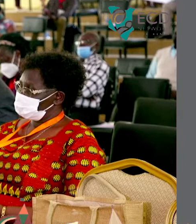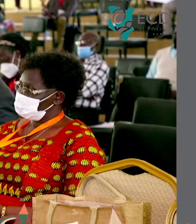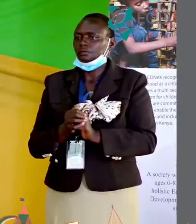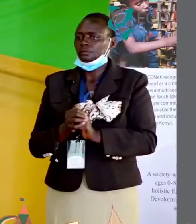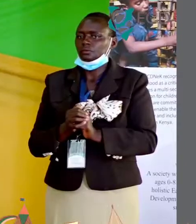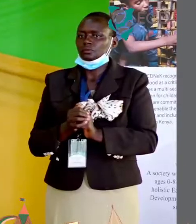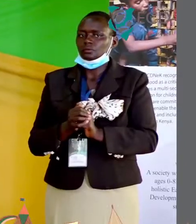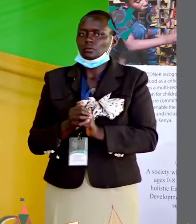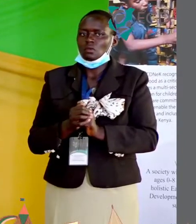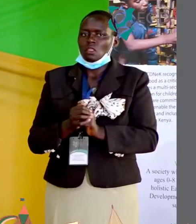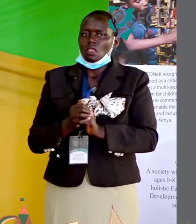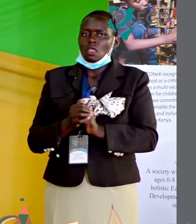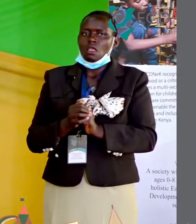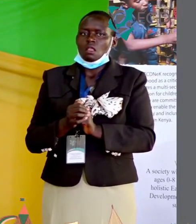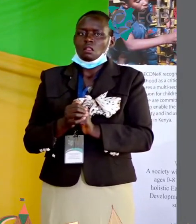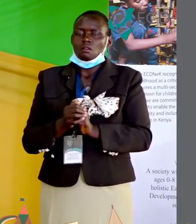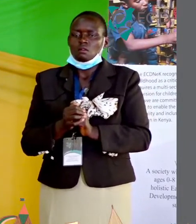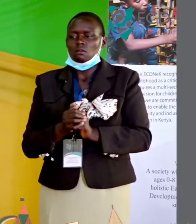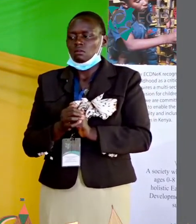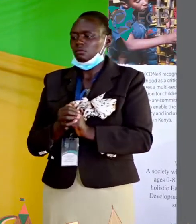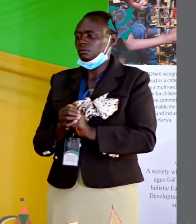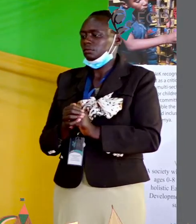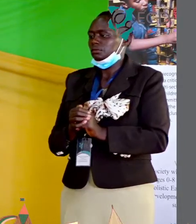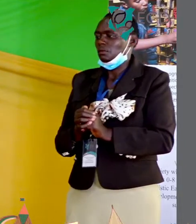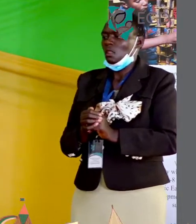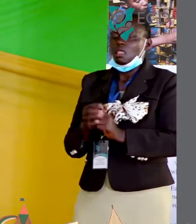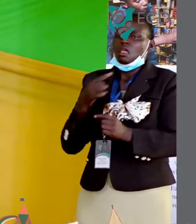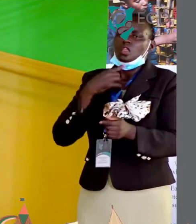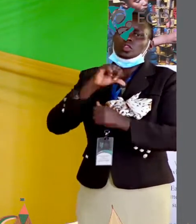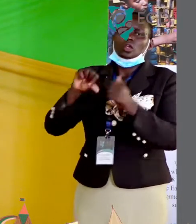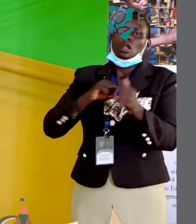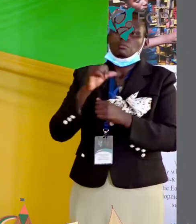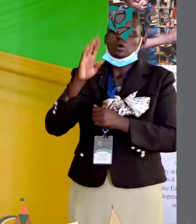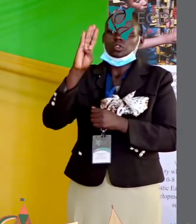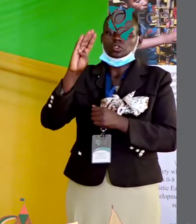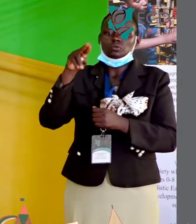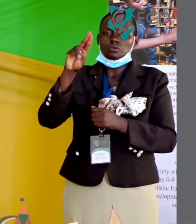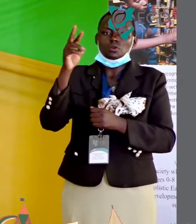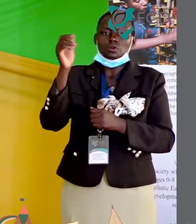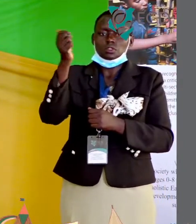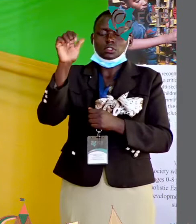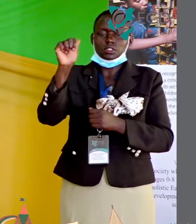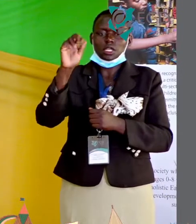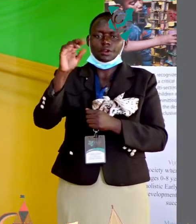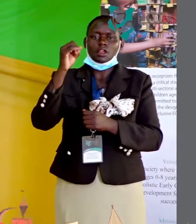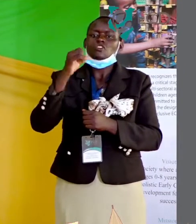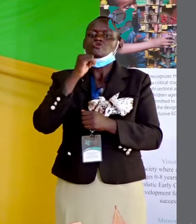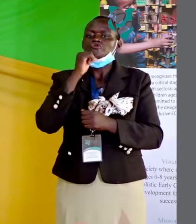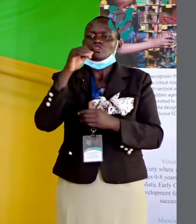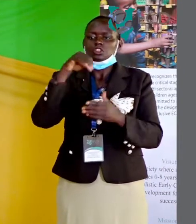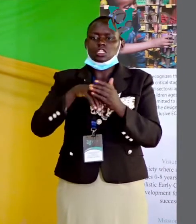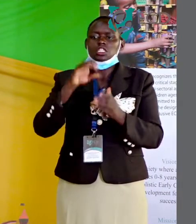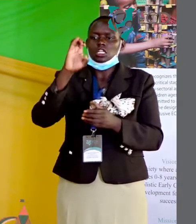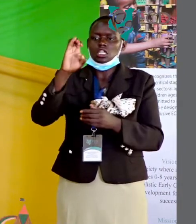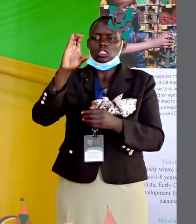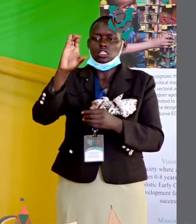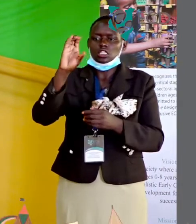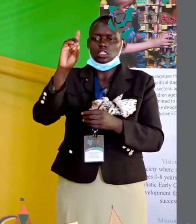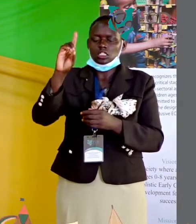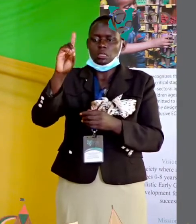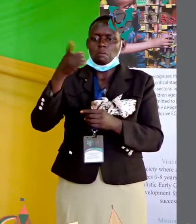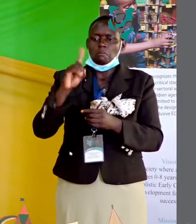the bursary program, which does not really touch on the... Thank you so much. Give them a round of